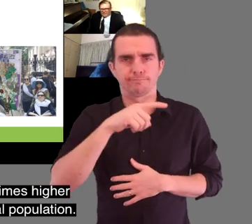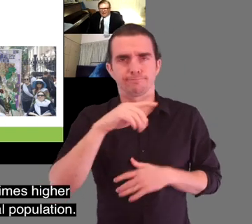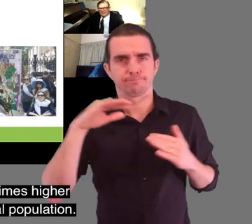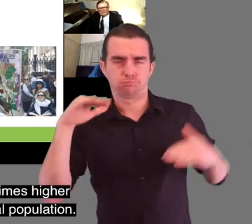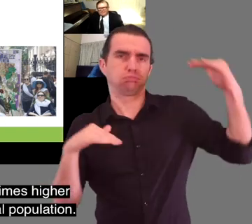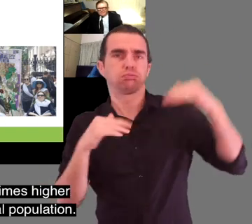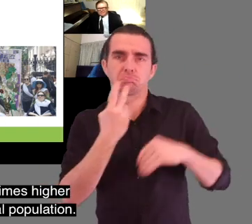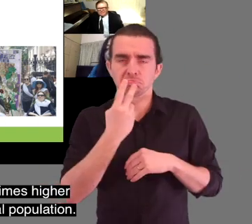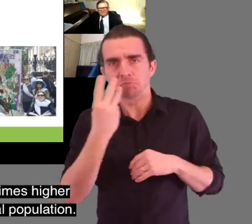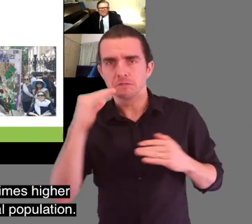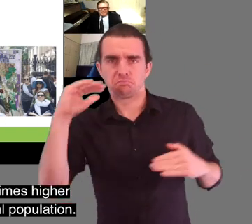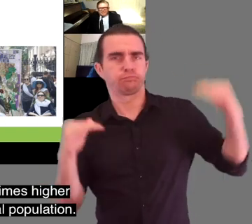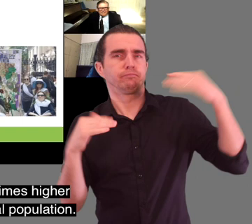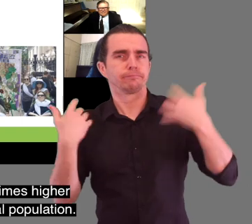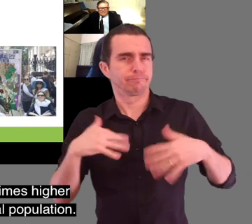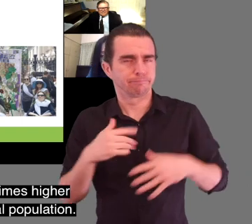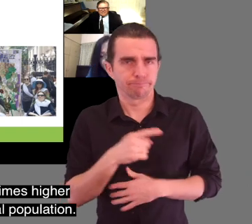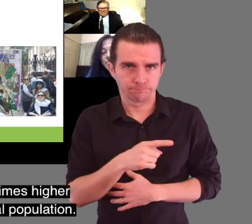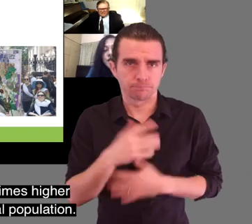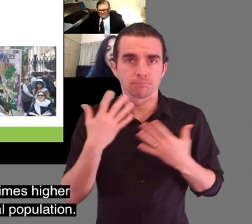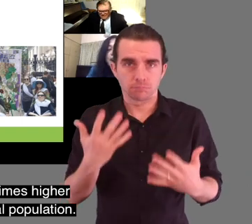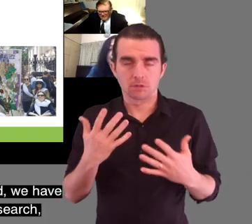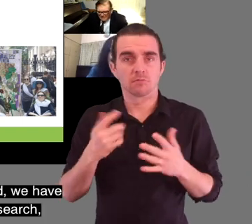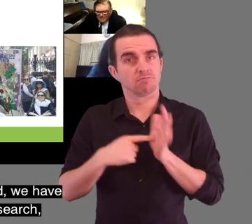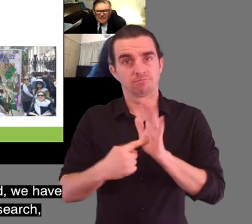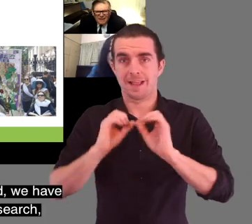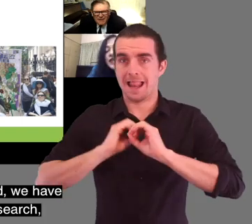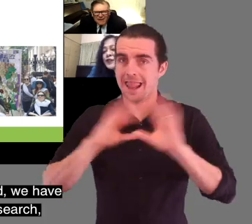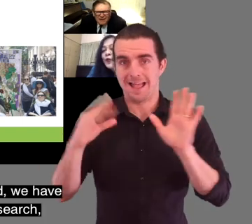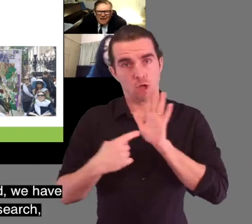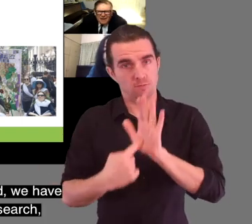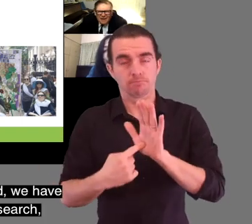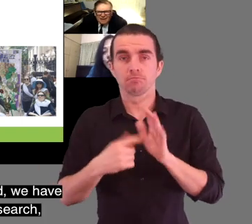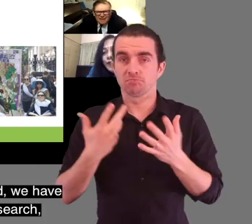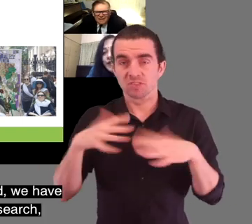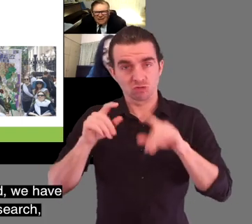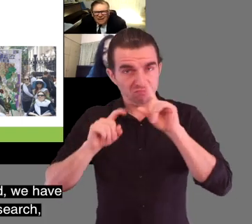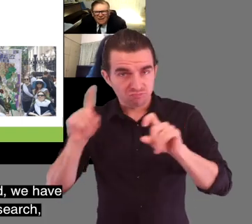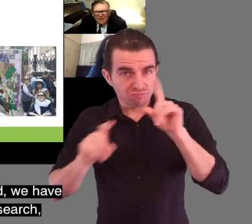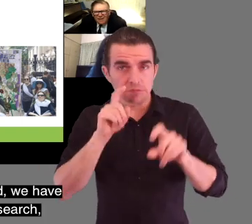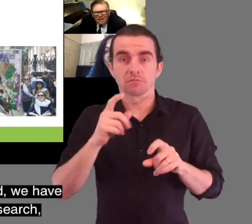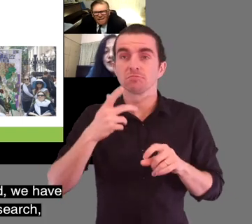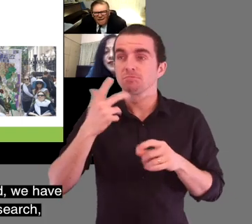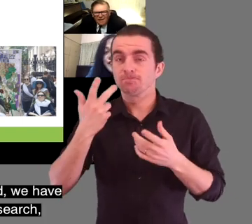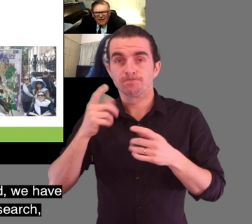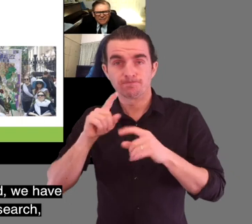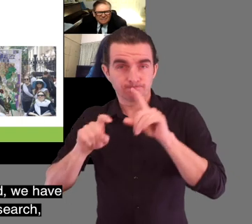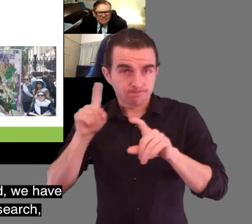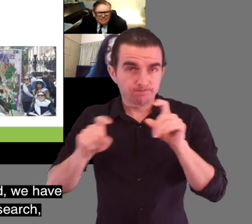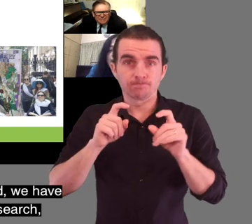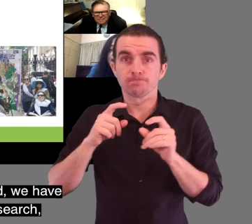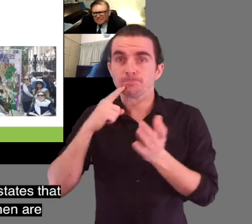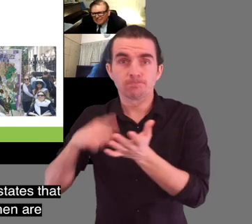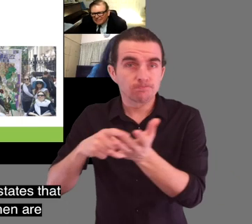3 times higher as compared to the general population. And it is well documented. We have a lot of survey and